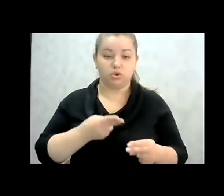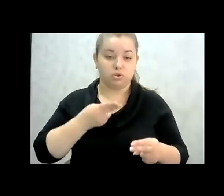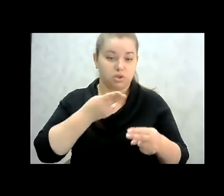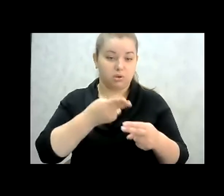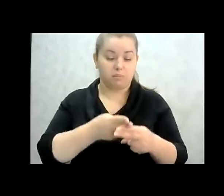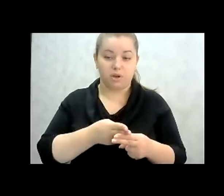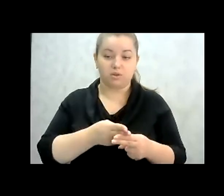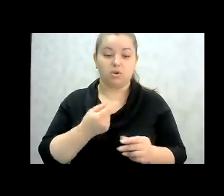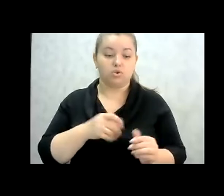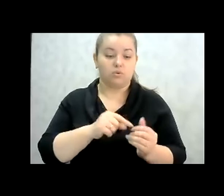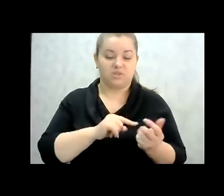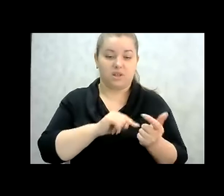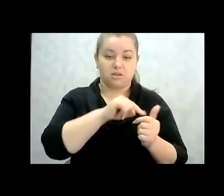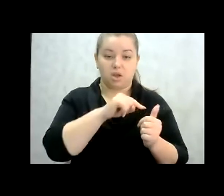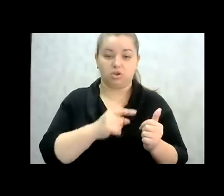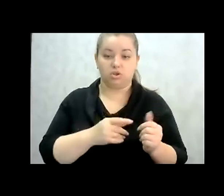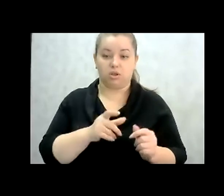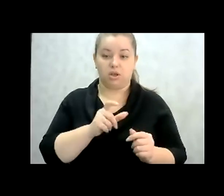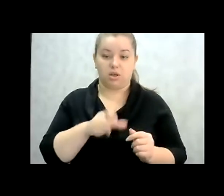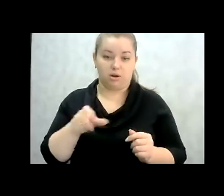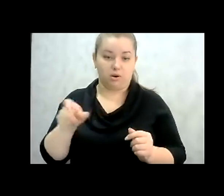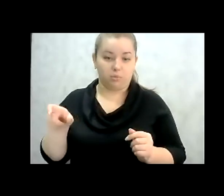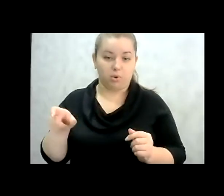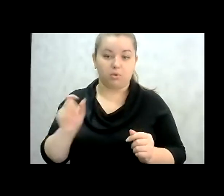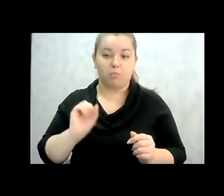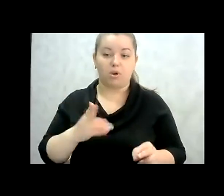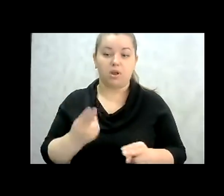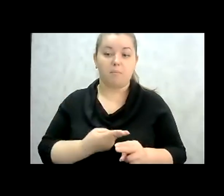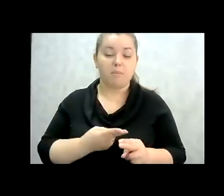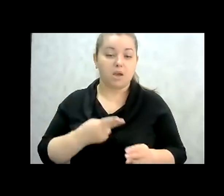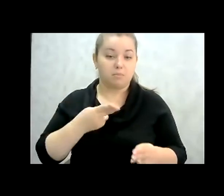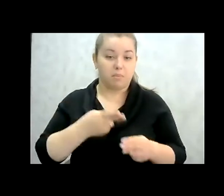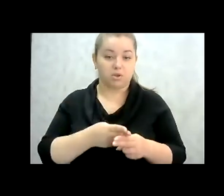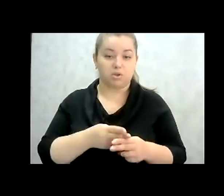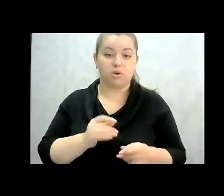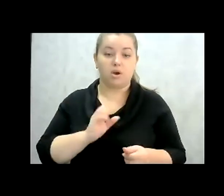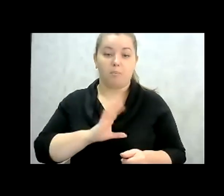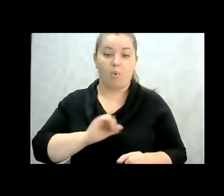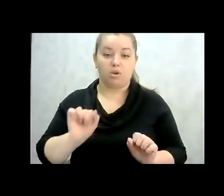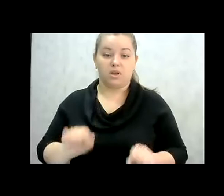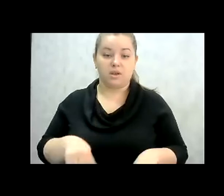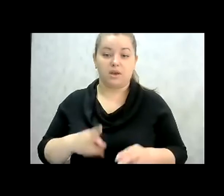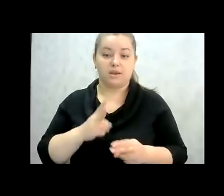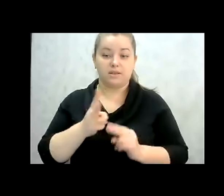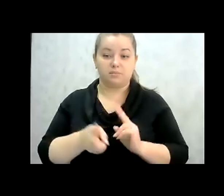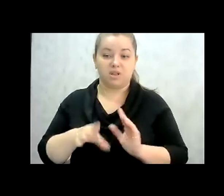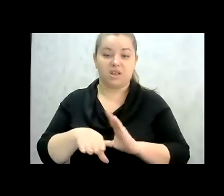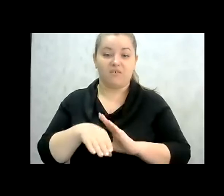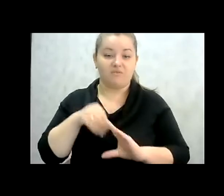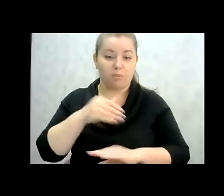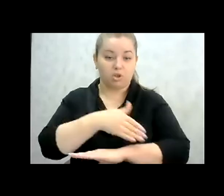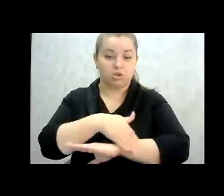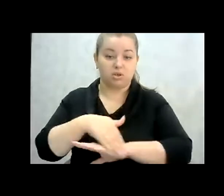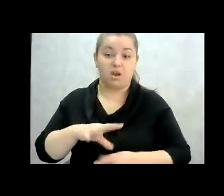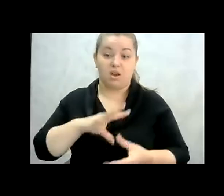secondly, many artificial barriers remained